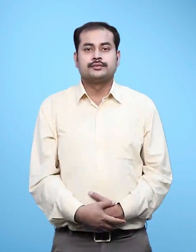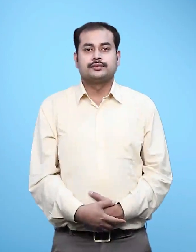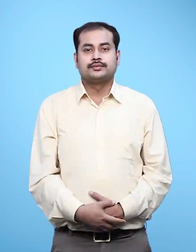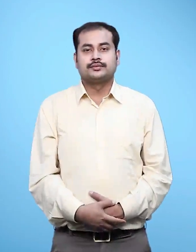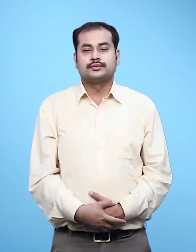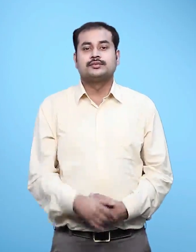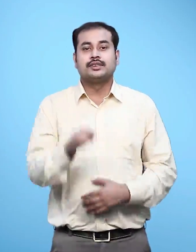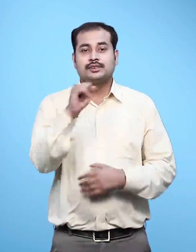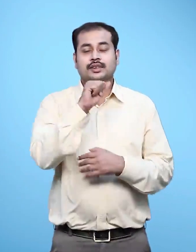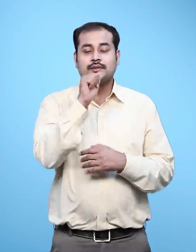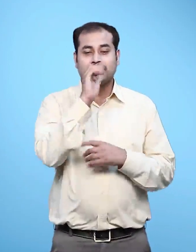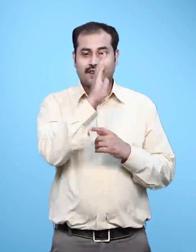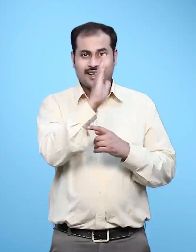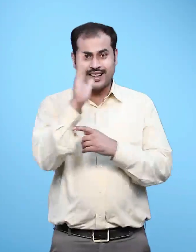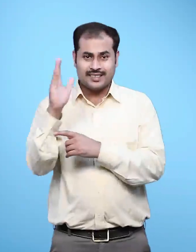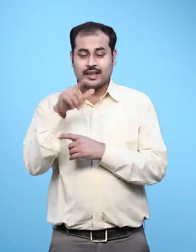How many lemons will you need?